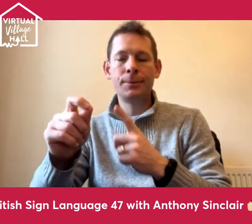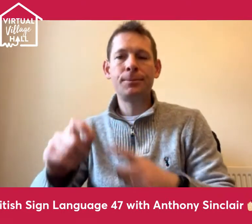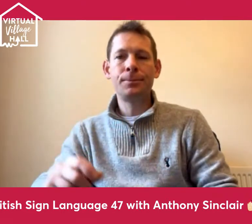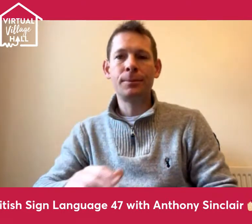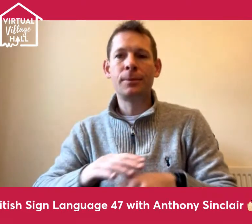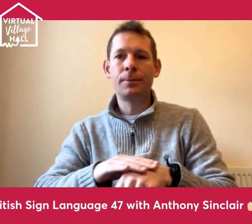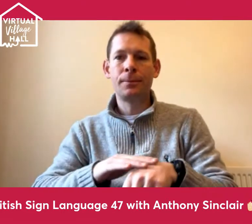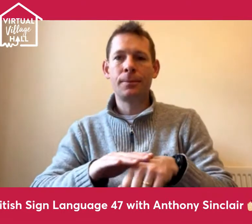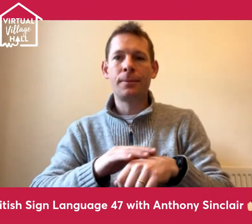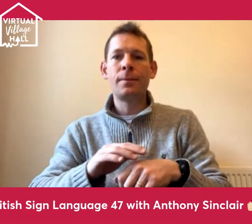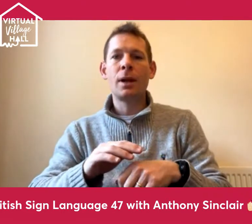purple.